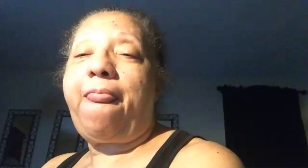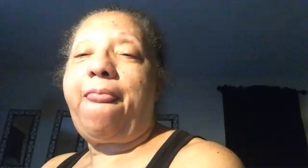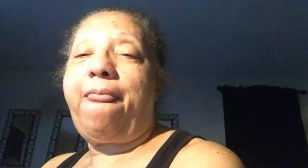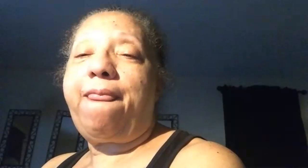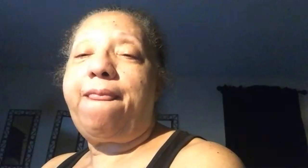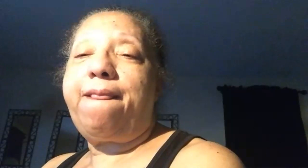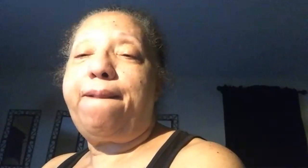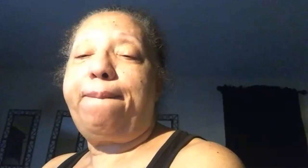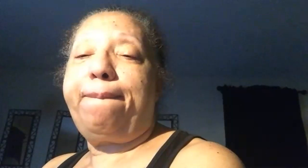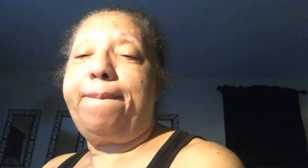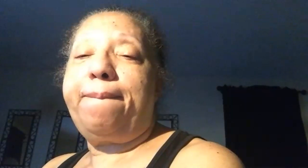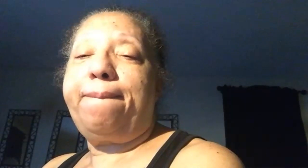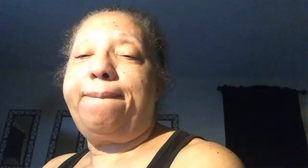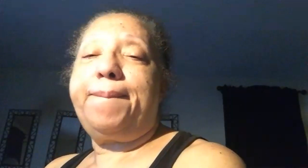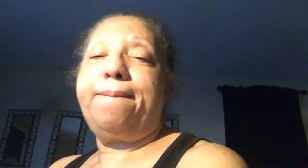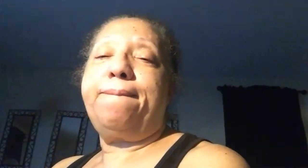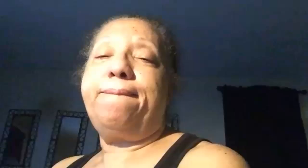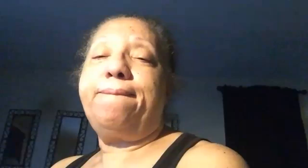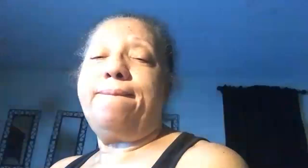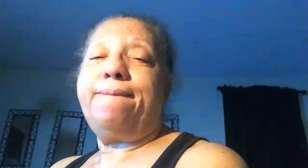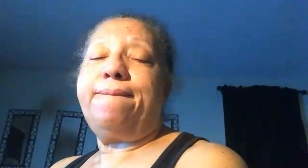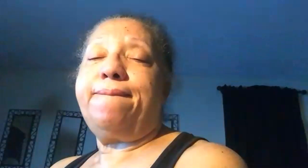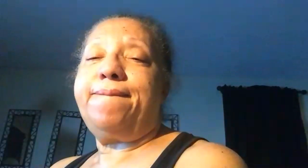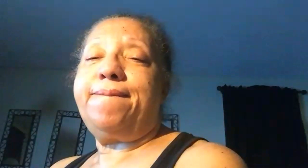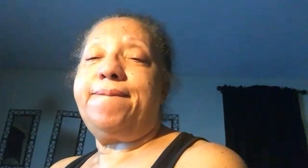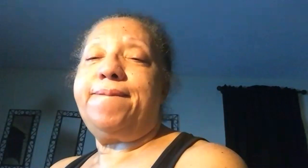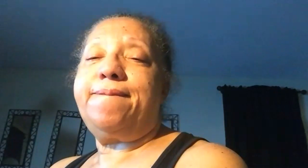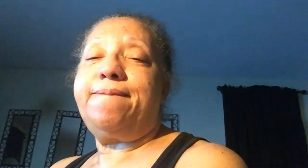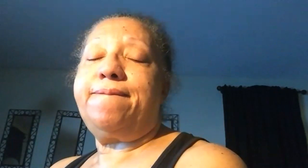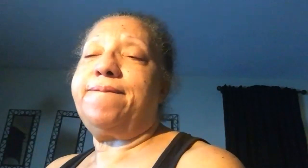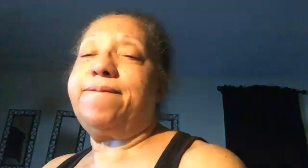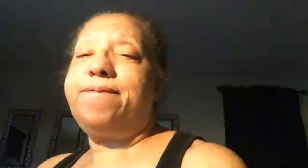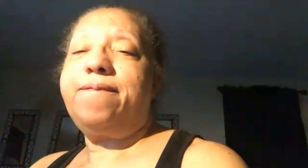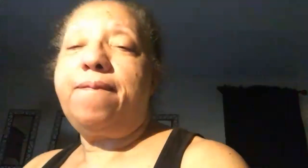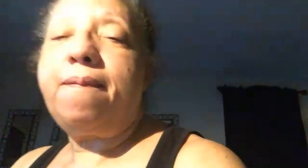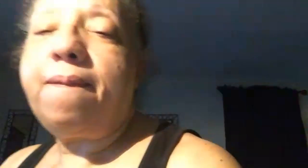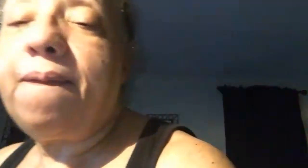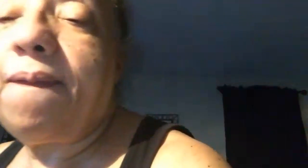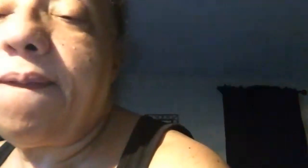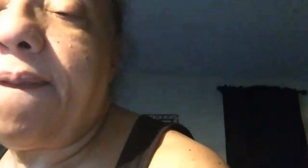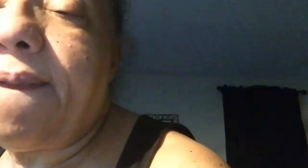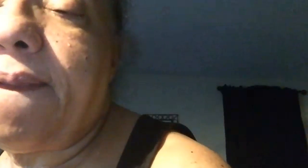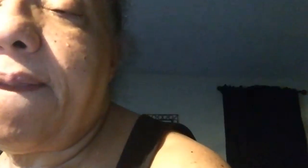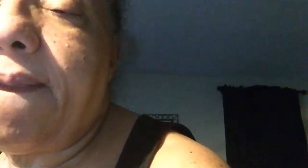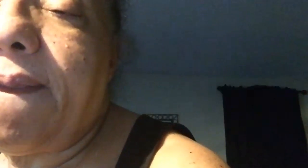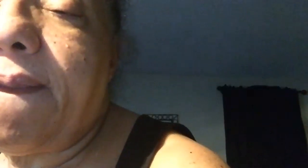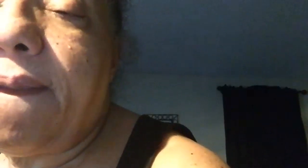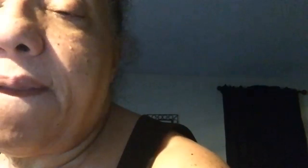paren host right, paren, computer audio muted, video on, recording locally. Miss Marcelette,